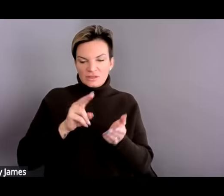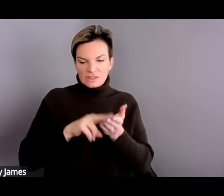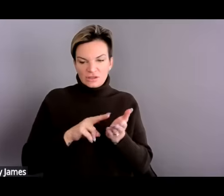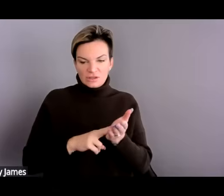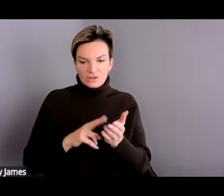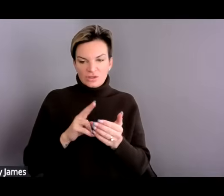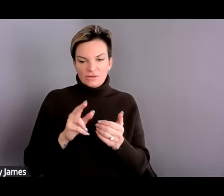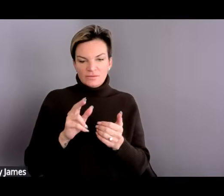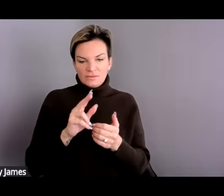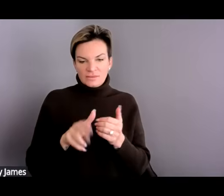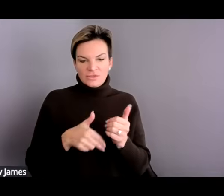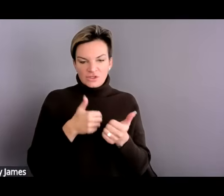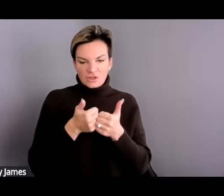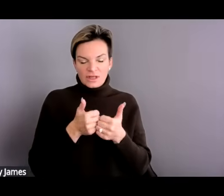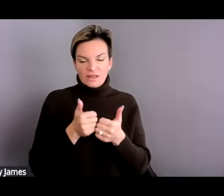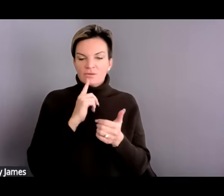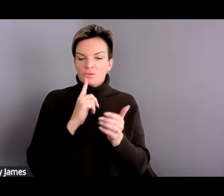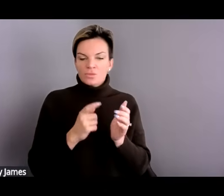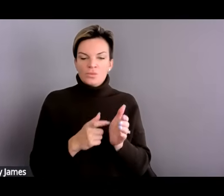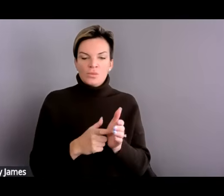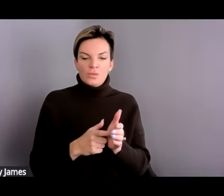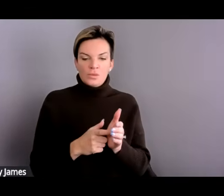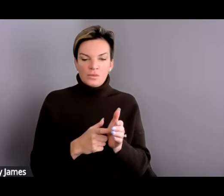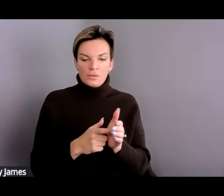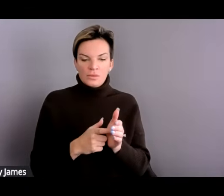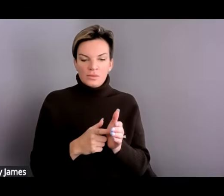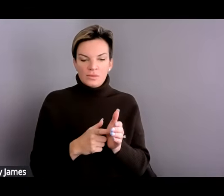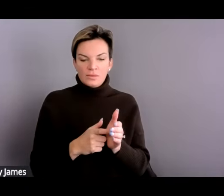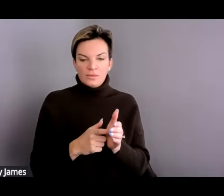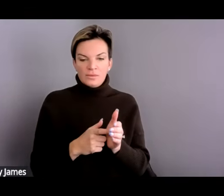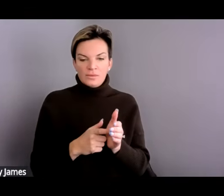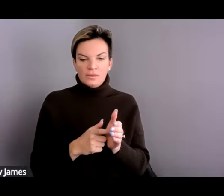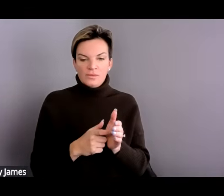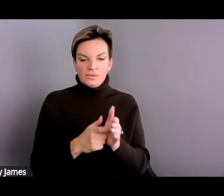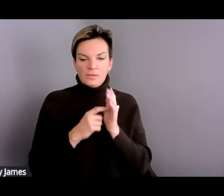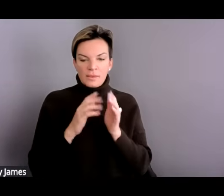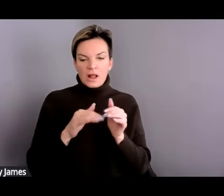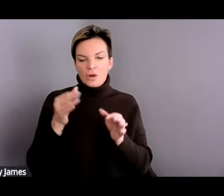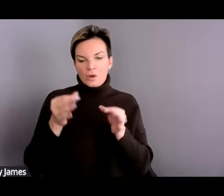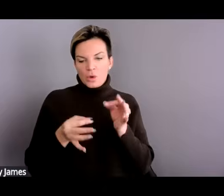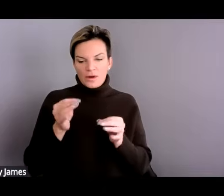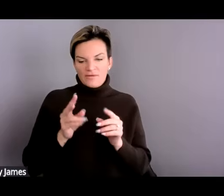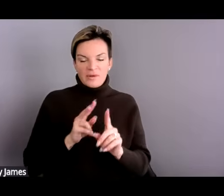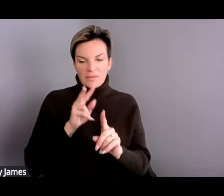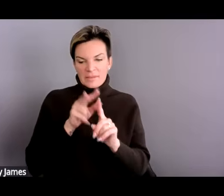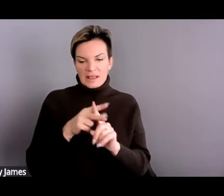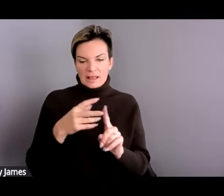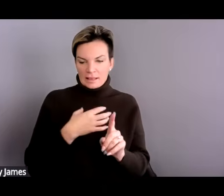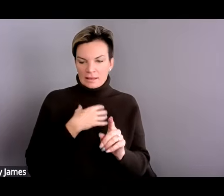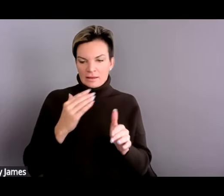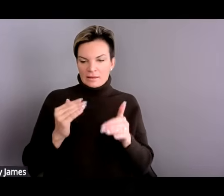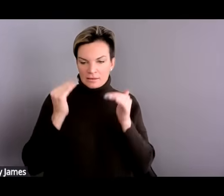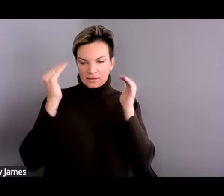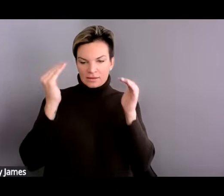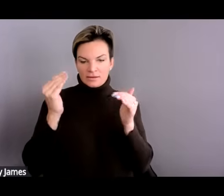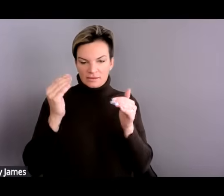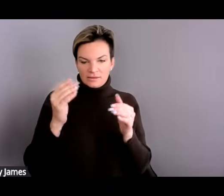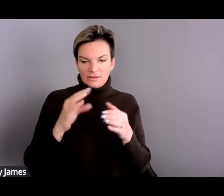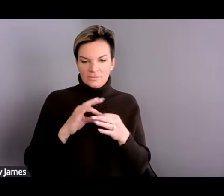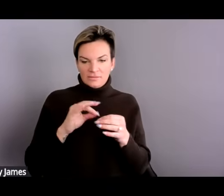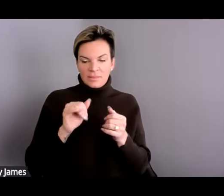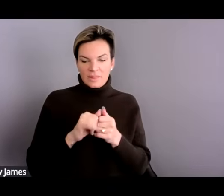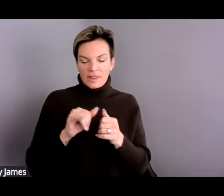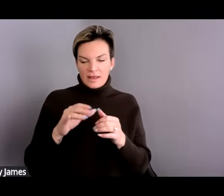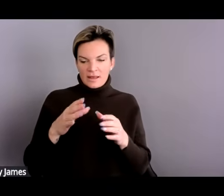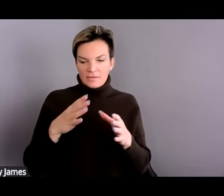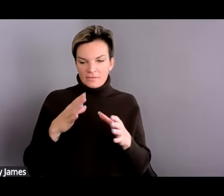somehow required by this, by the Court of Appeals in that holiday decision is completely false. The